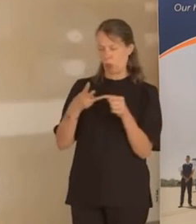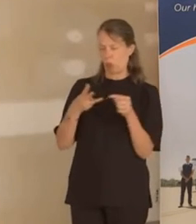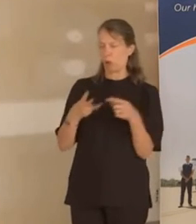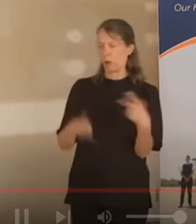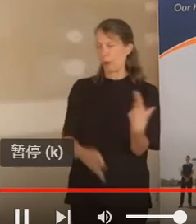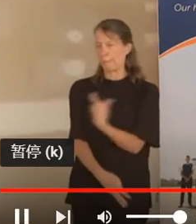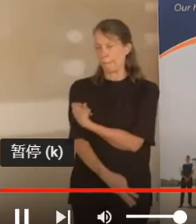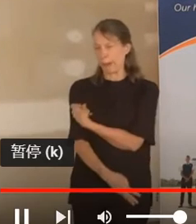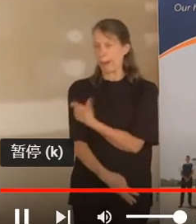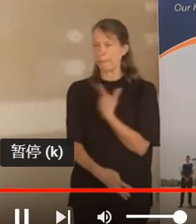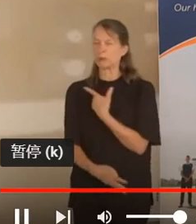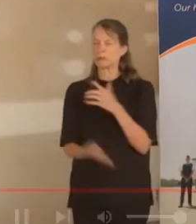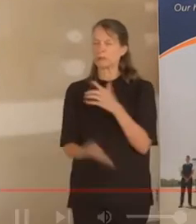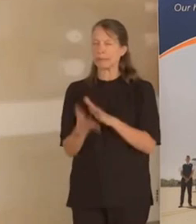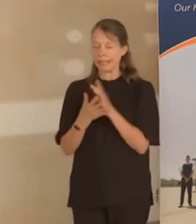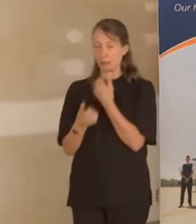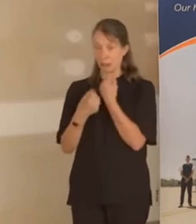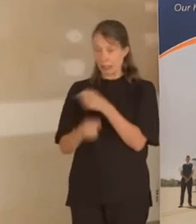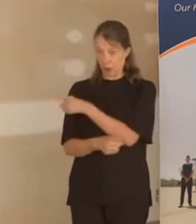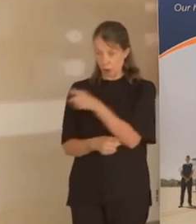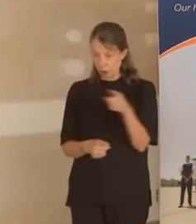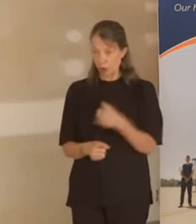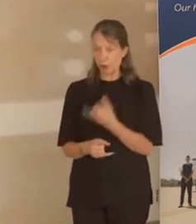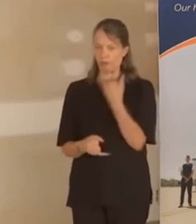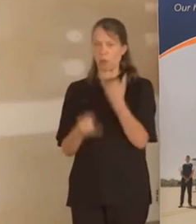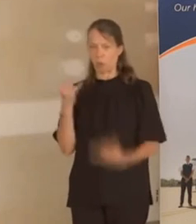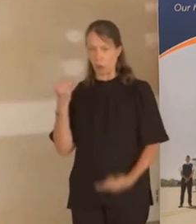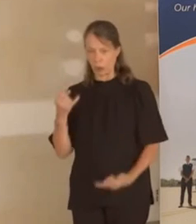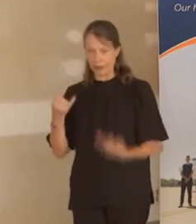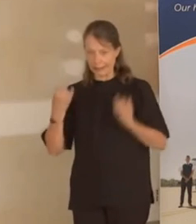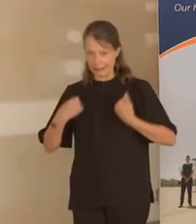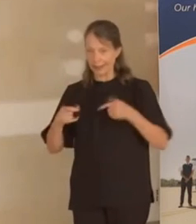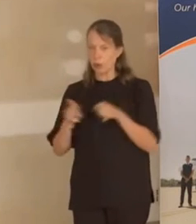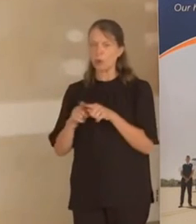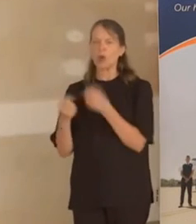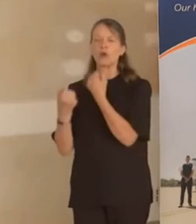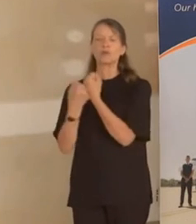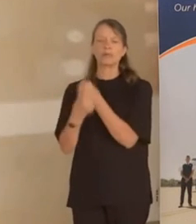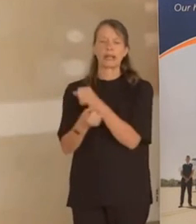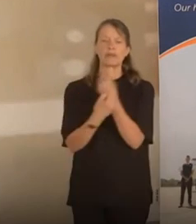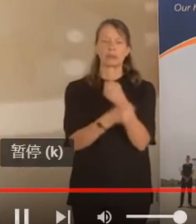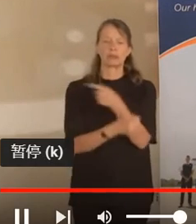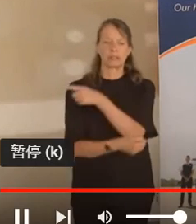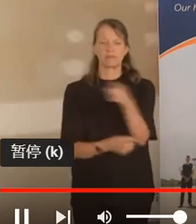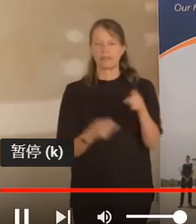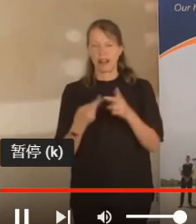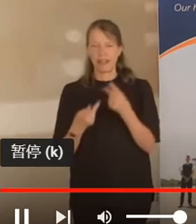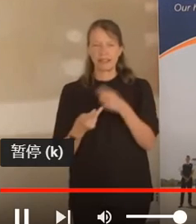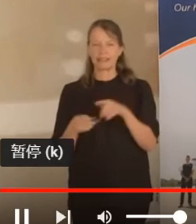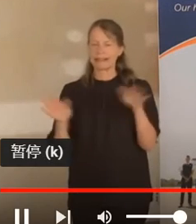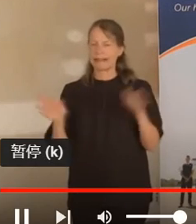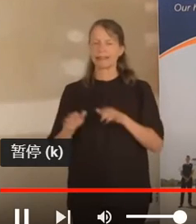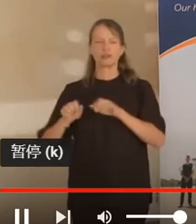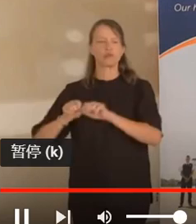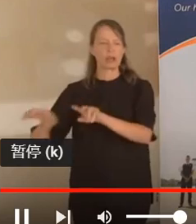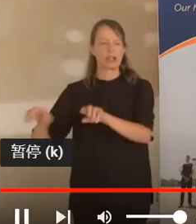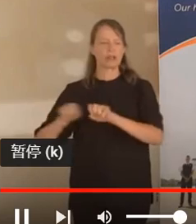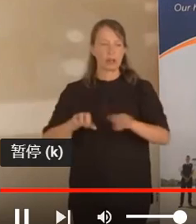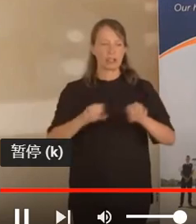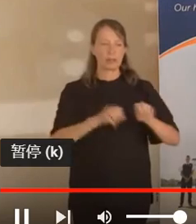in the community. It protects you from severe disease, but also helps protect transmission within the community.